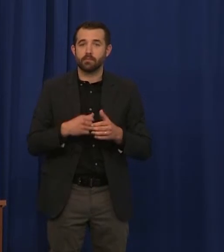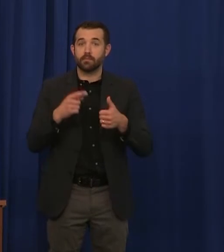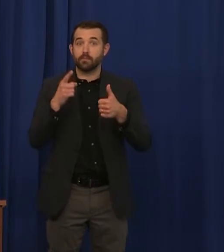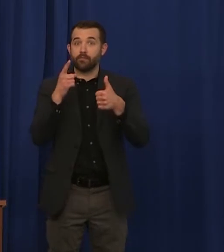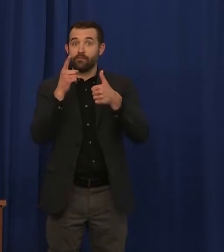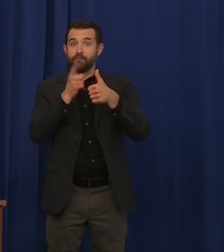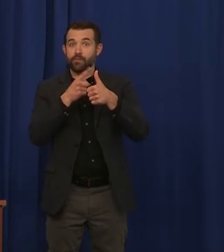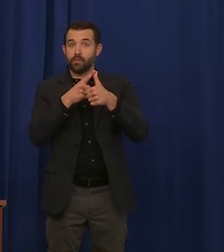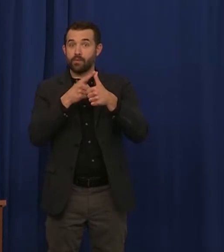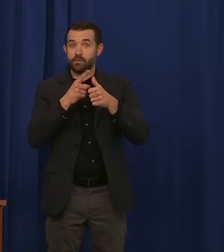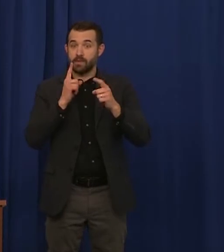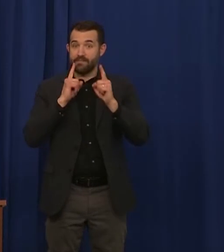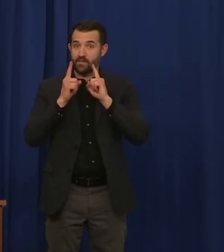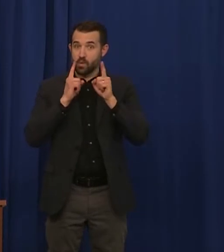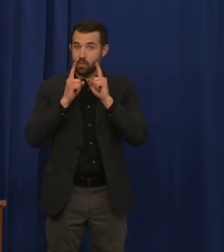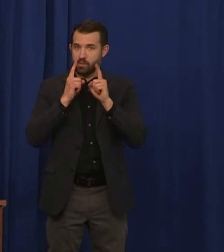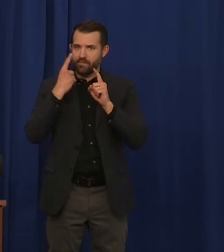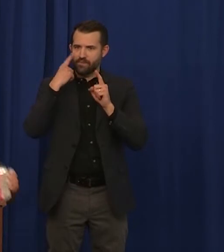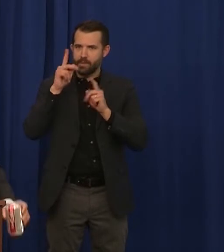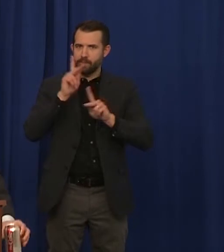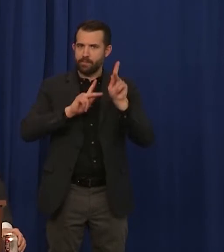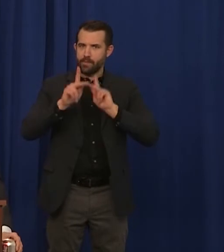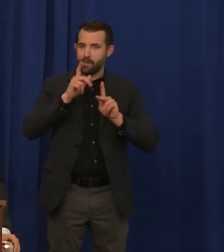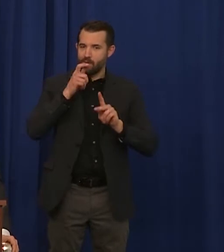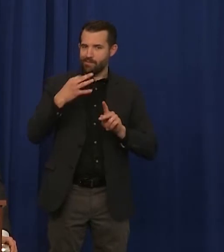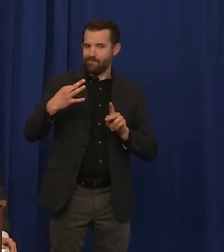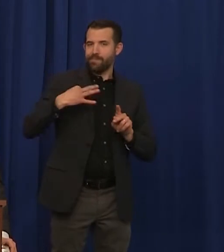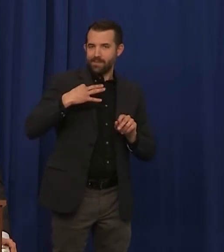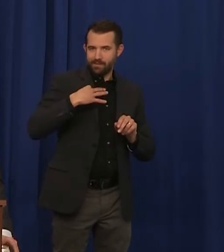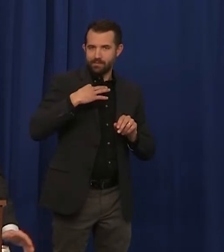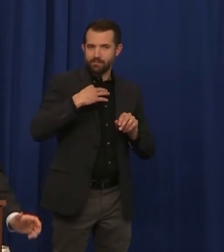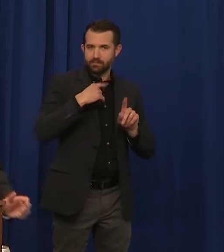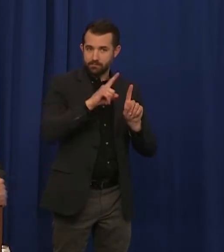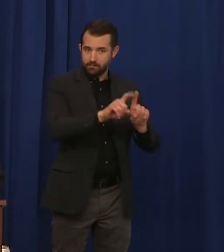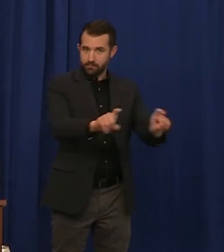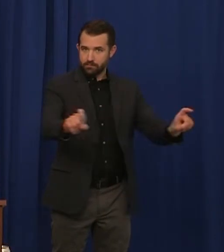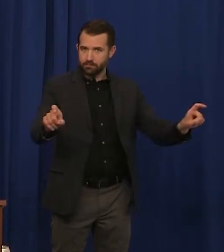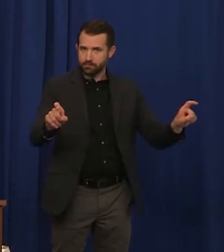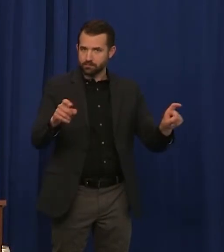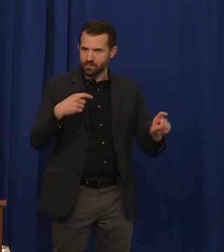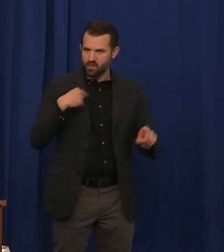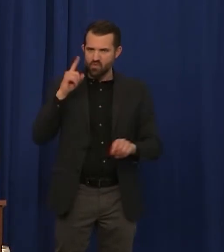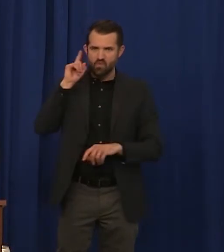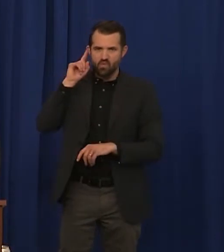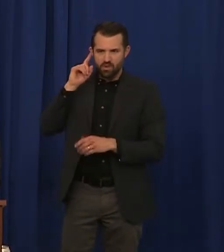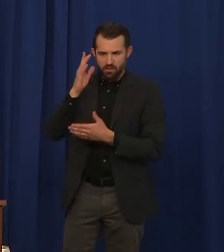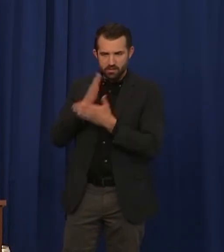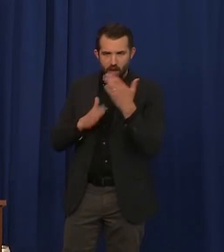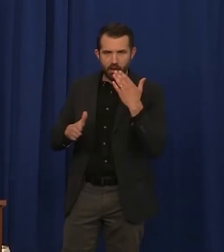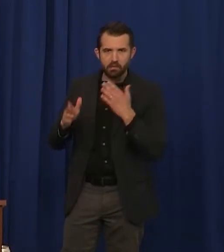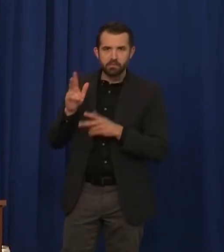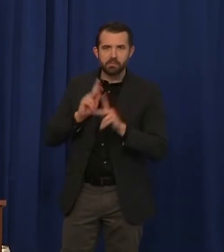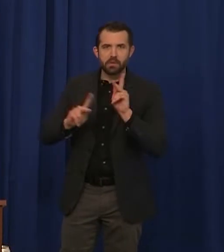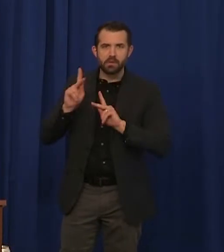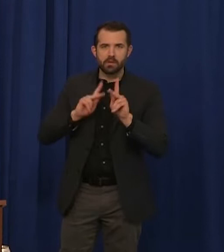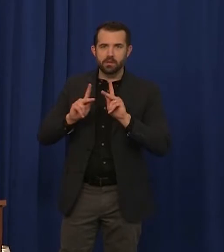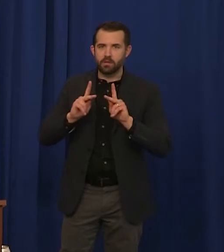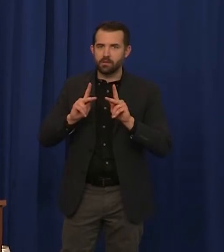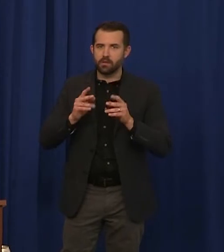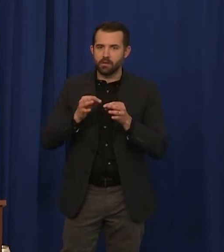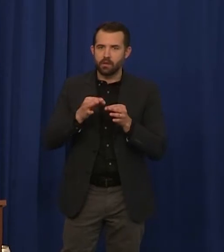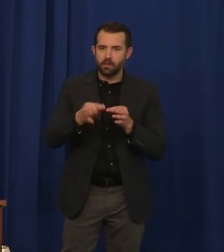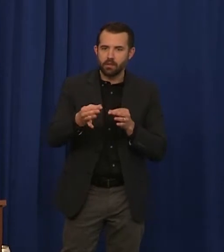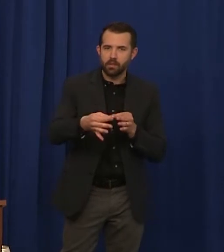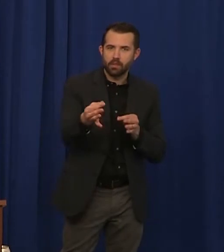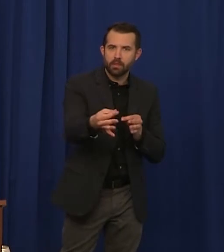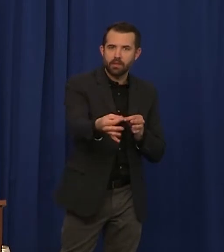heard of people who had interviews scheduled as far out as July. I'm curious, with the changes you announced today, how many people